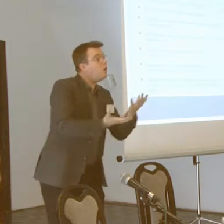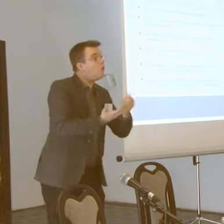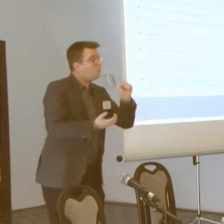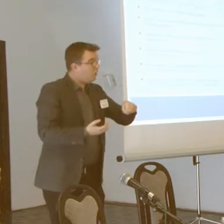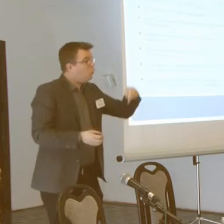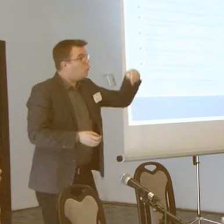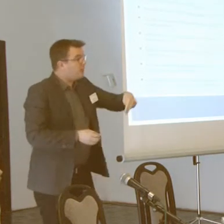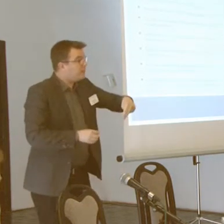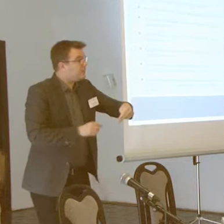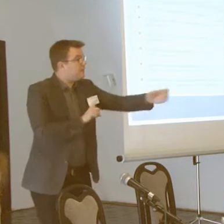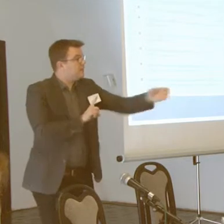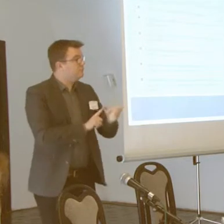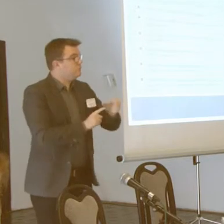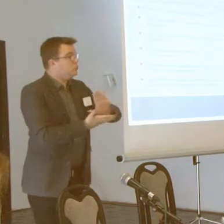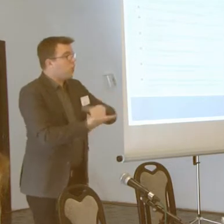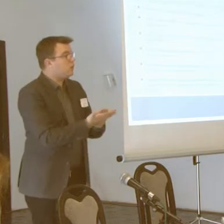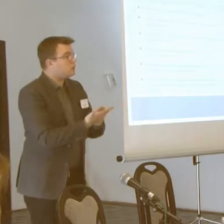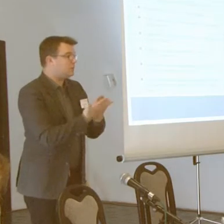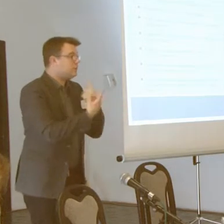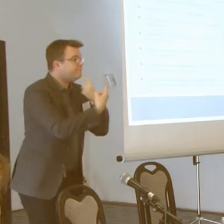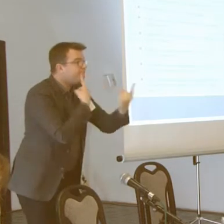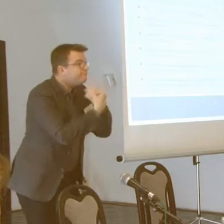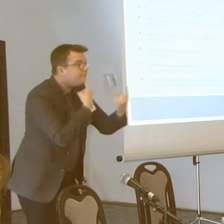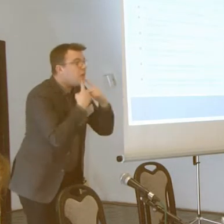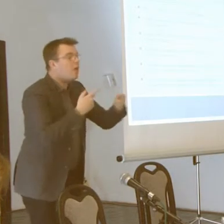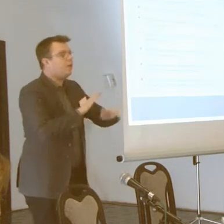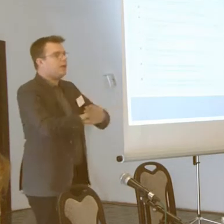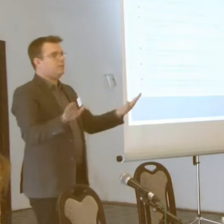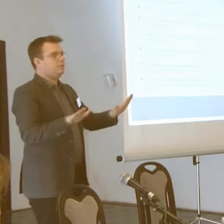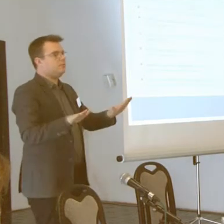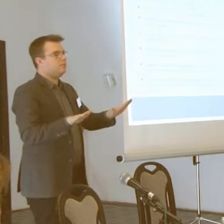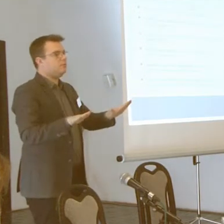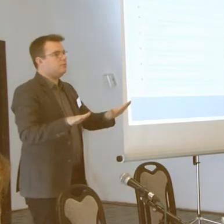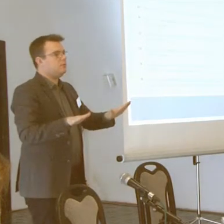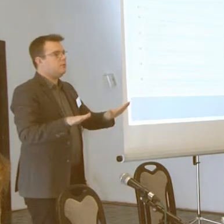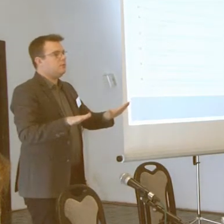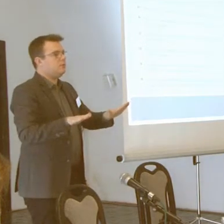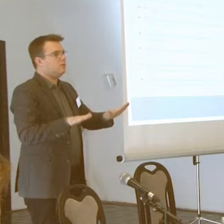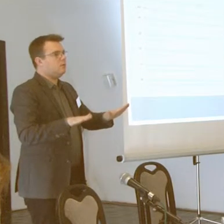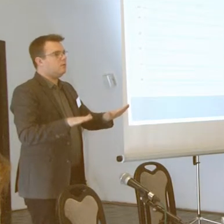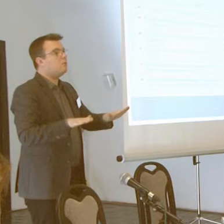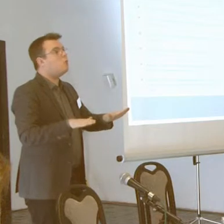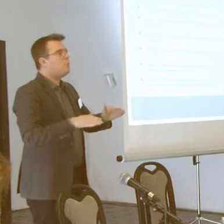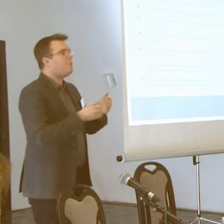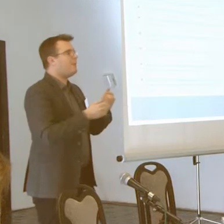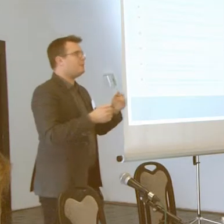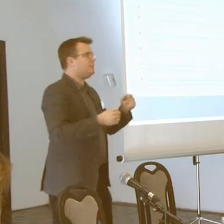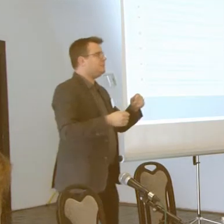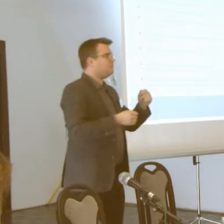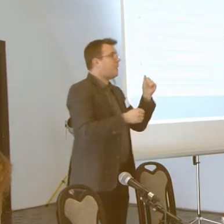to evaluate if it's necessary to have a sign language interpreter or not. So it's the hospital or the doctors who